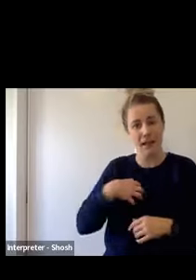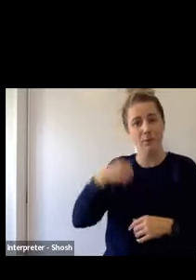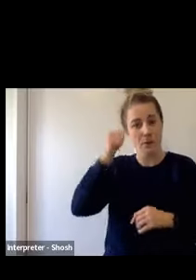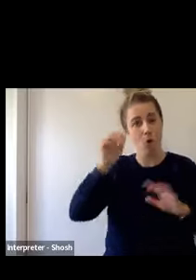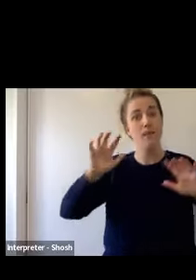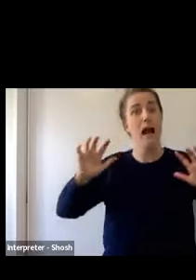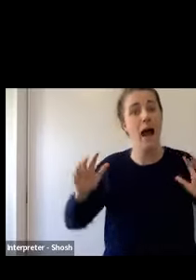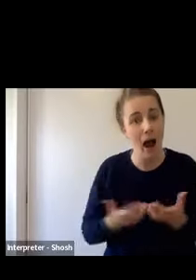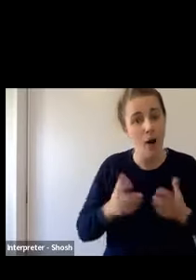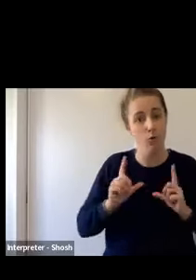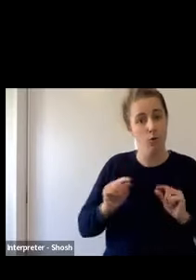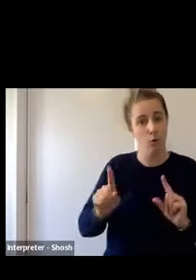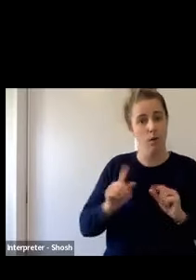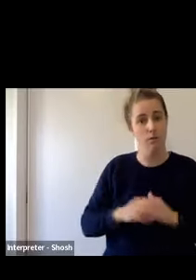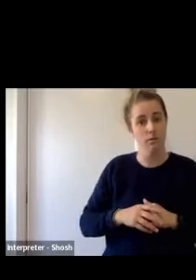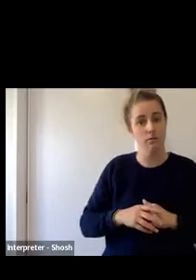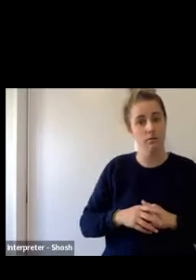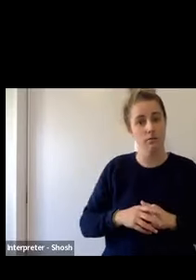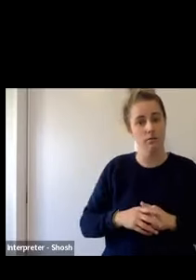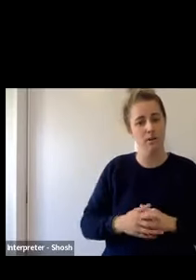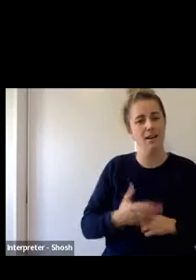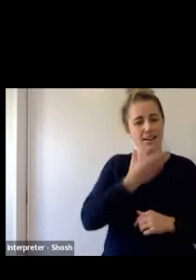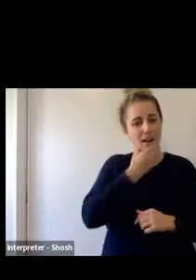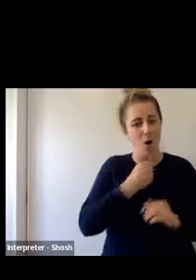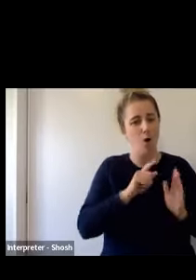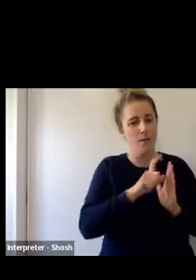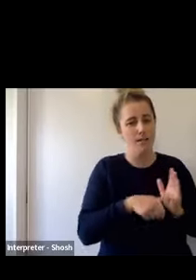it, and they owe the disability